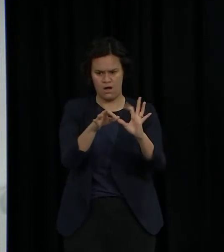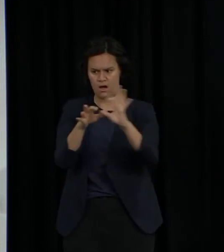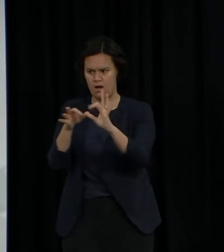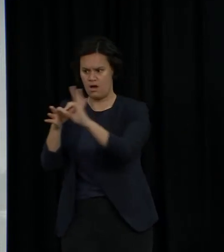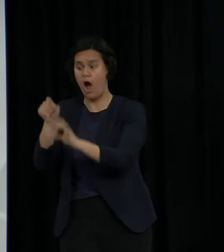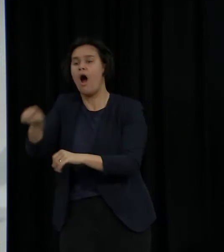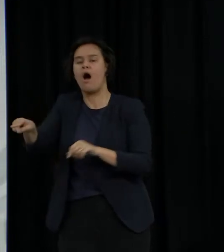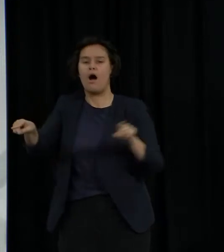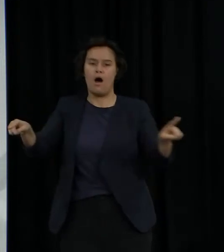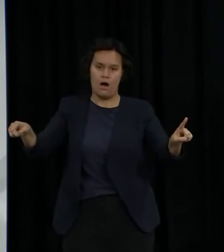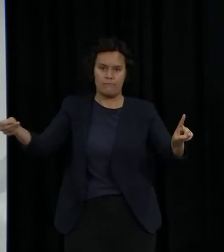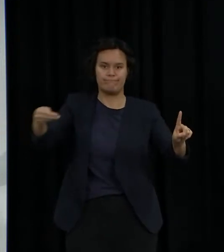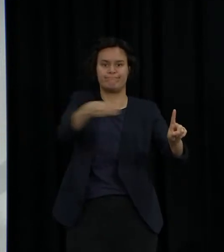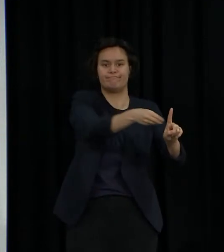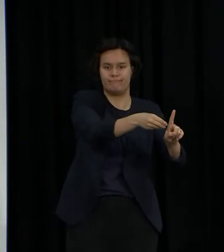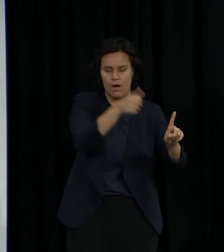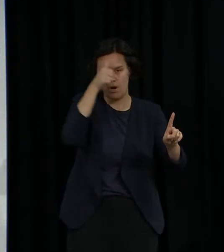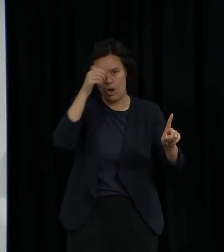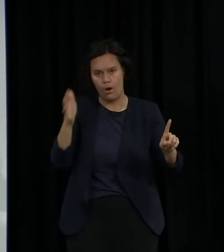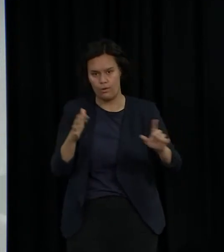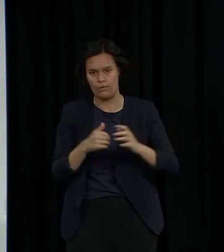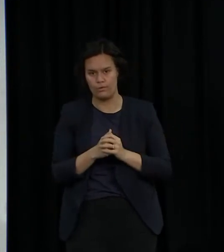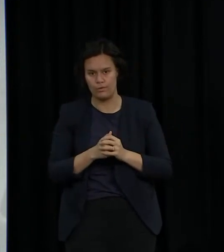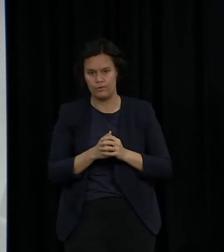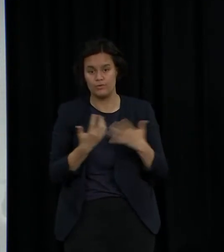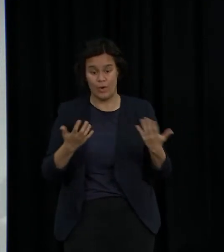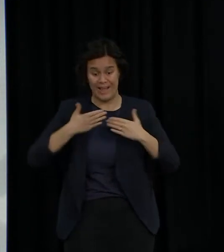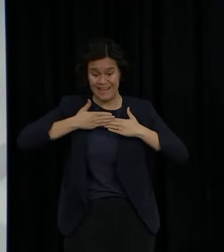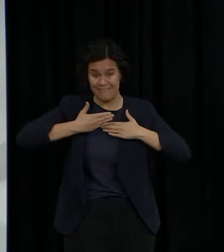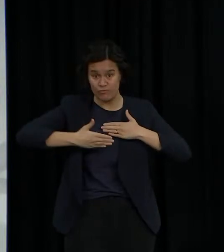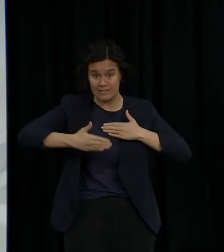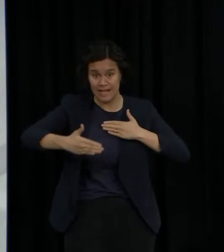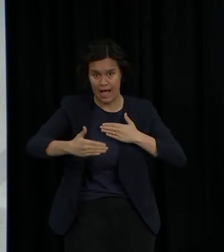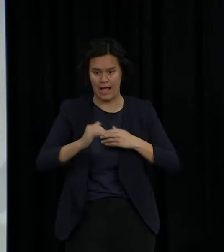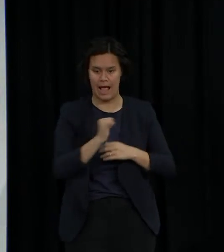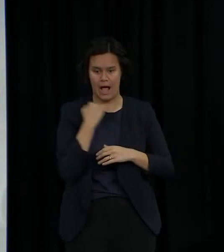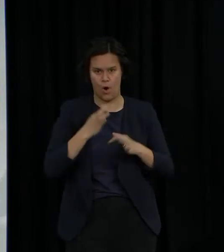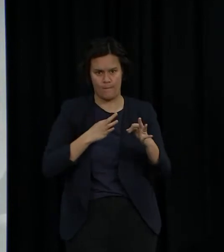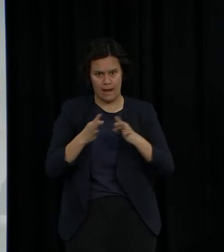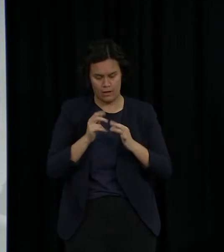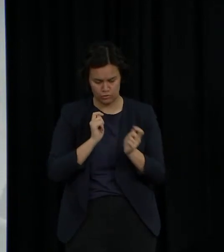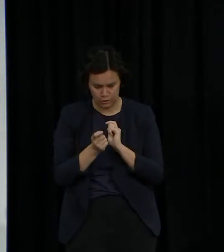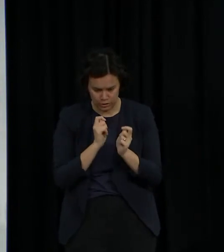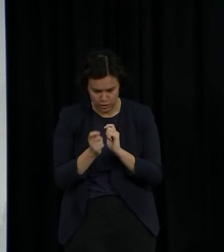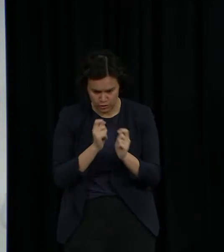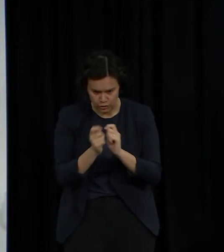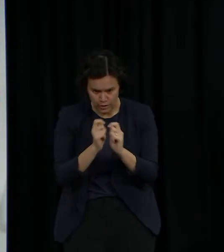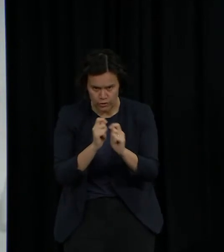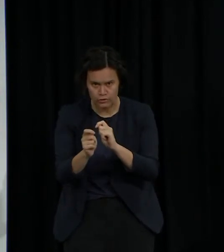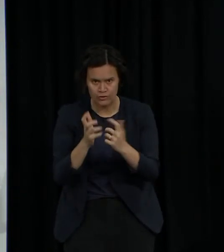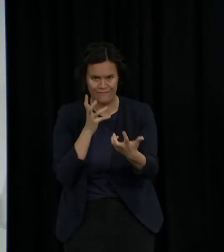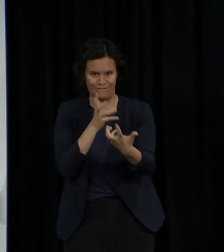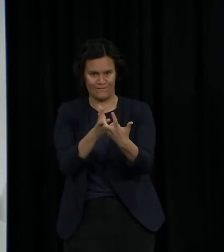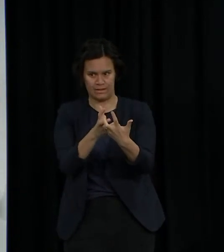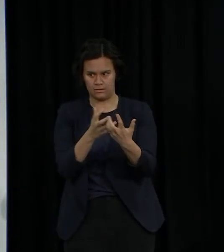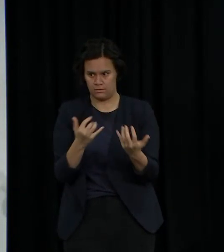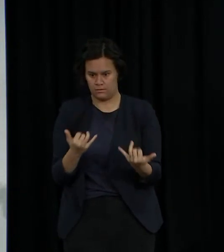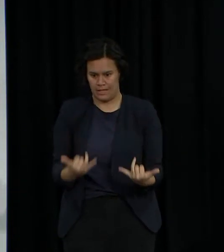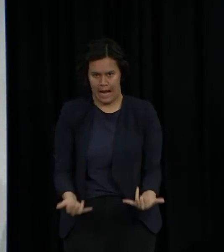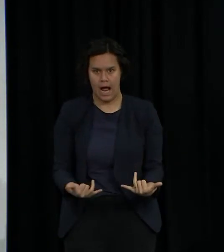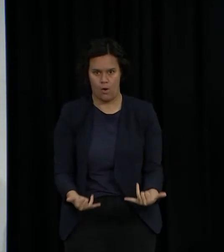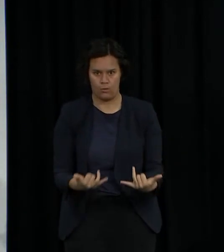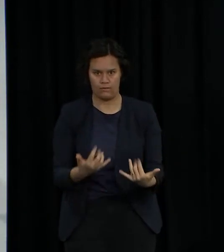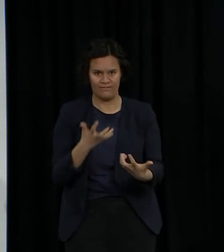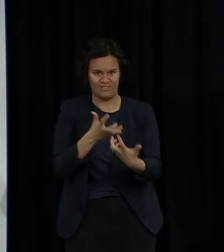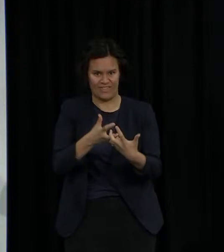constant daily tweaking of our testing plan that allows us to get to a stage where we